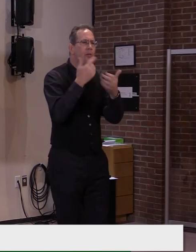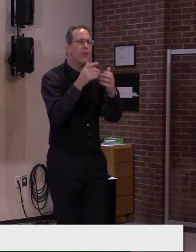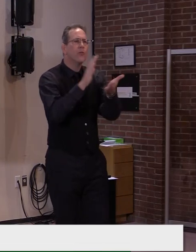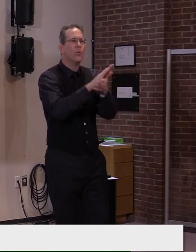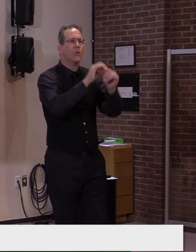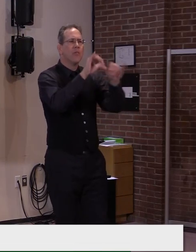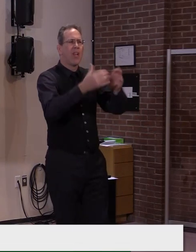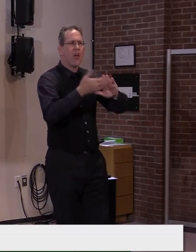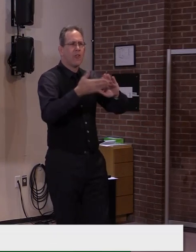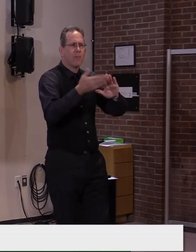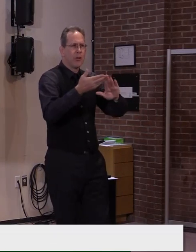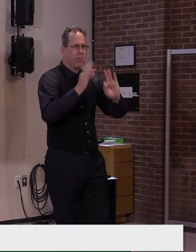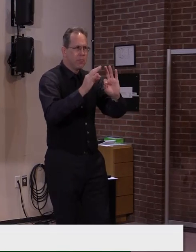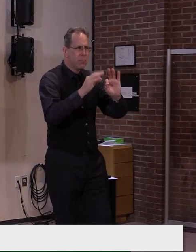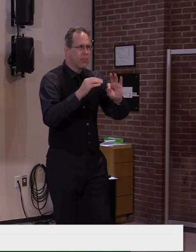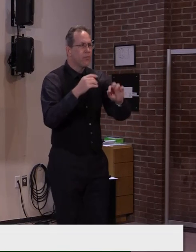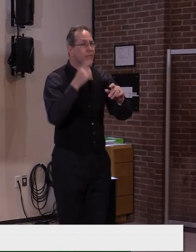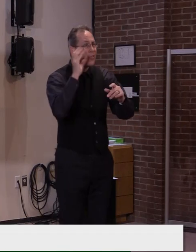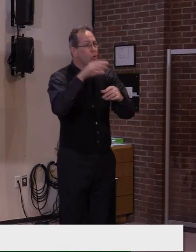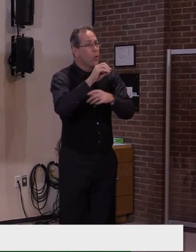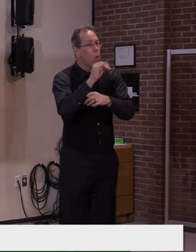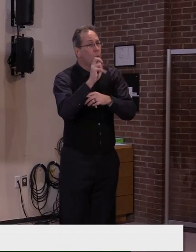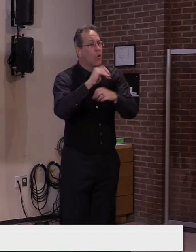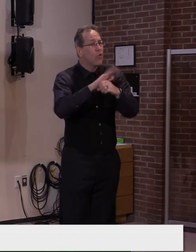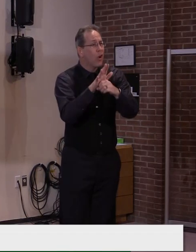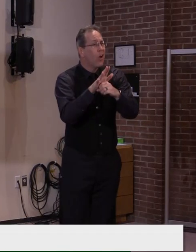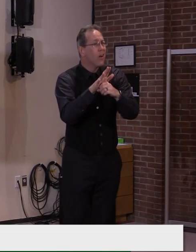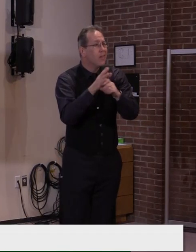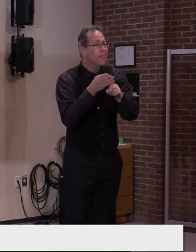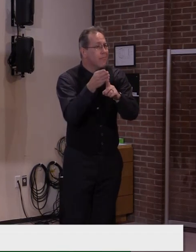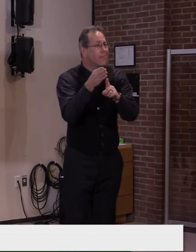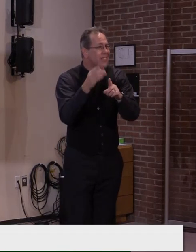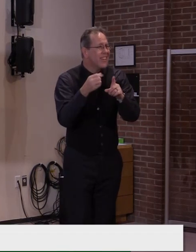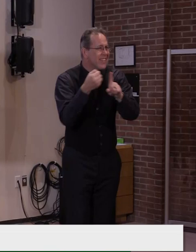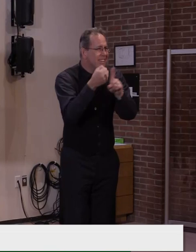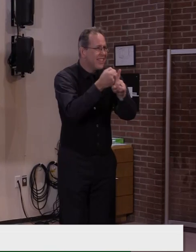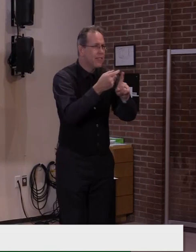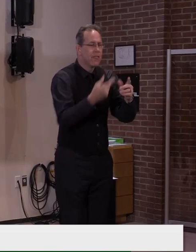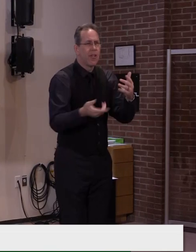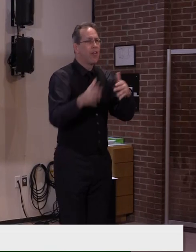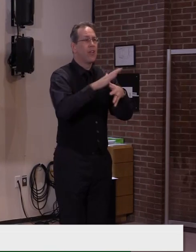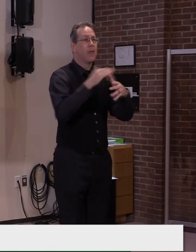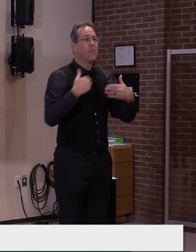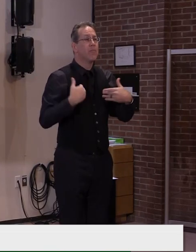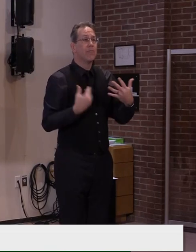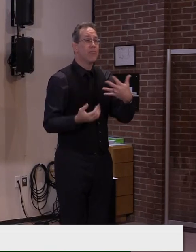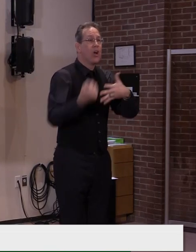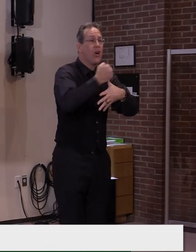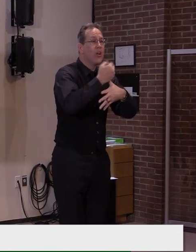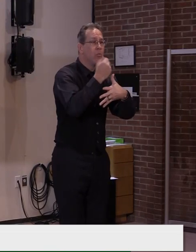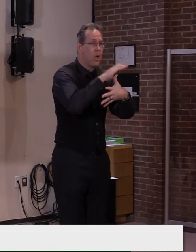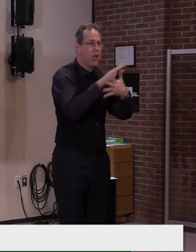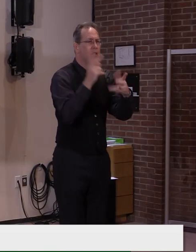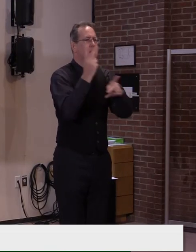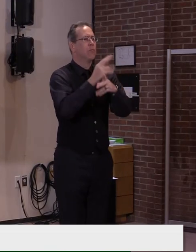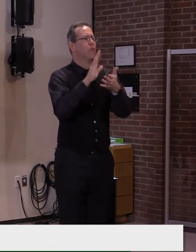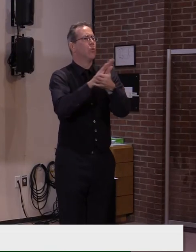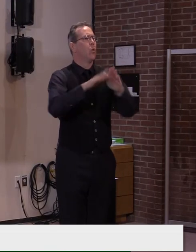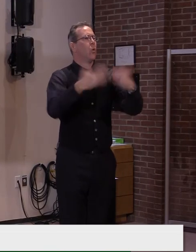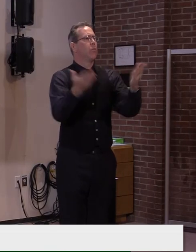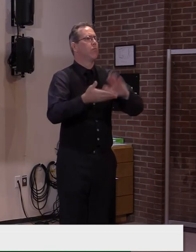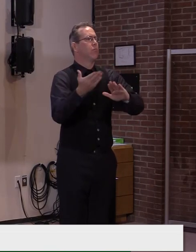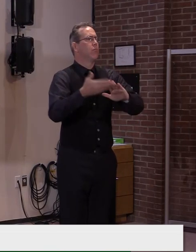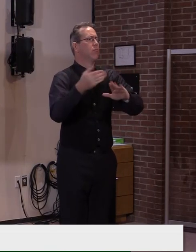Omicron. One of our top priorities remains keeping our schools open to ensure that the education of our students is not